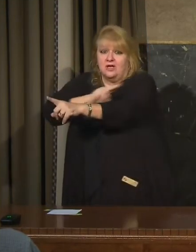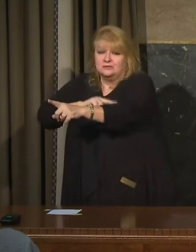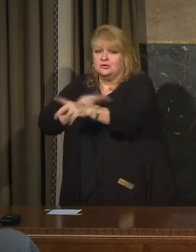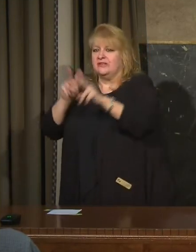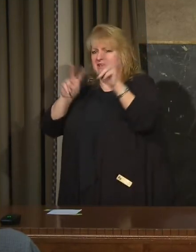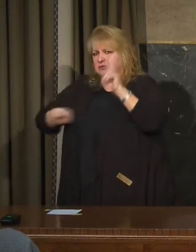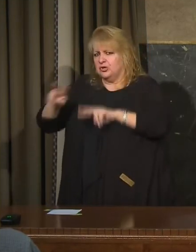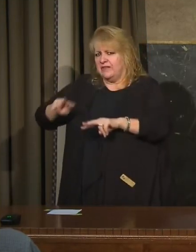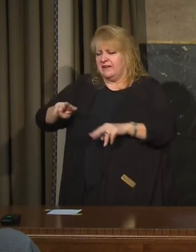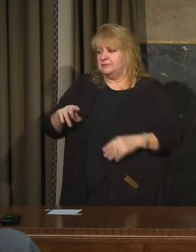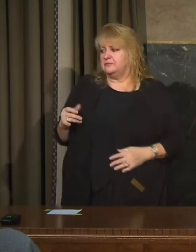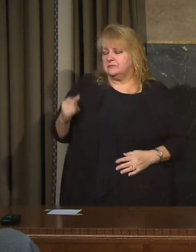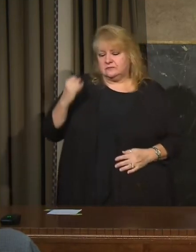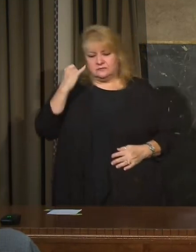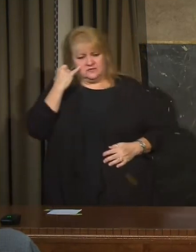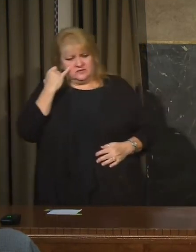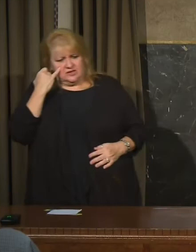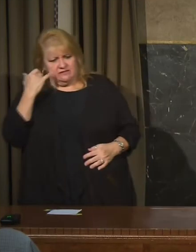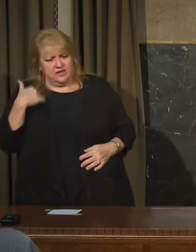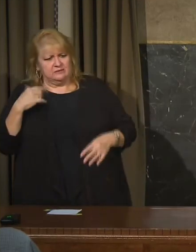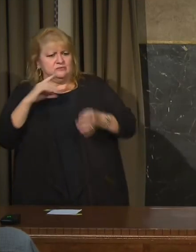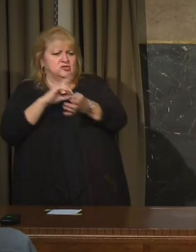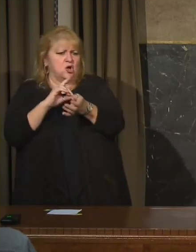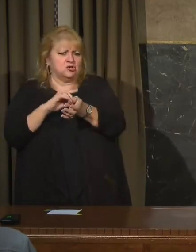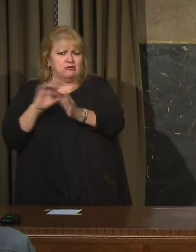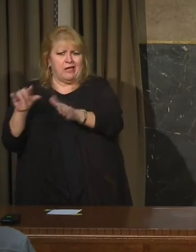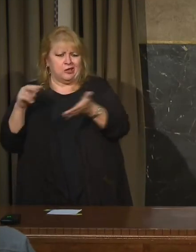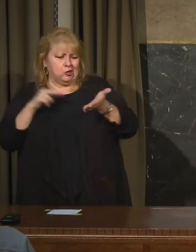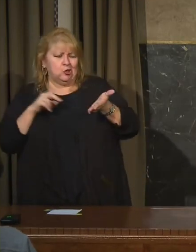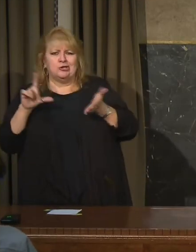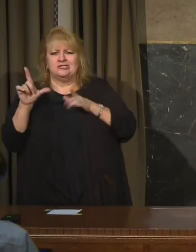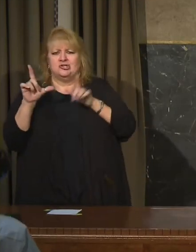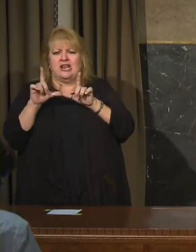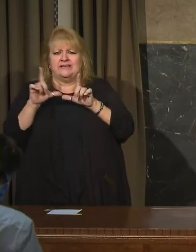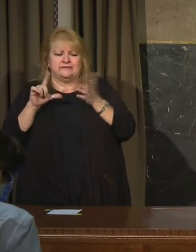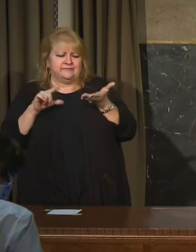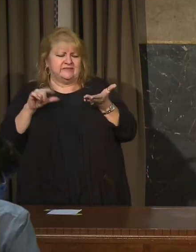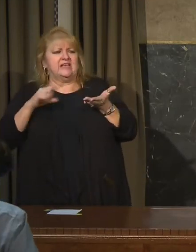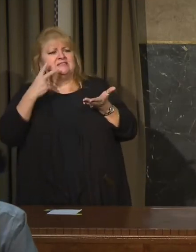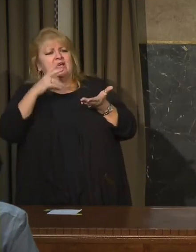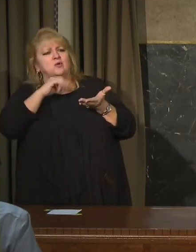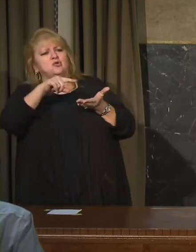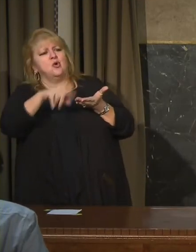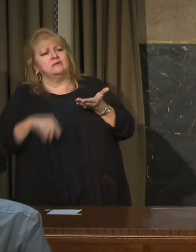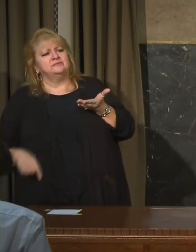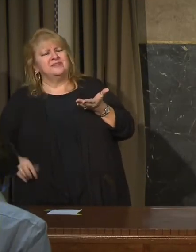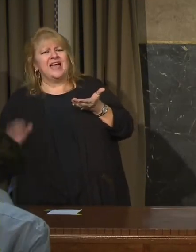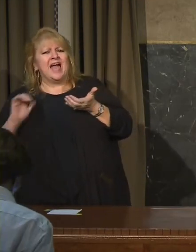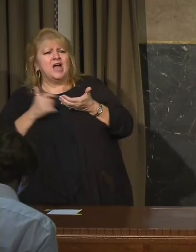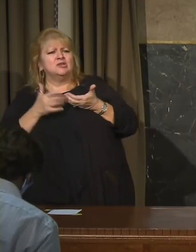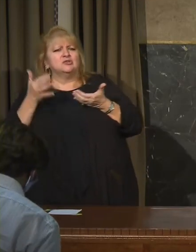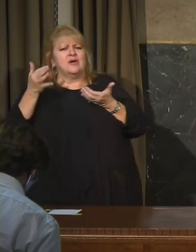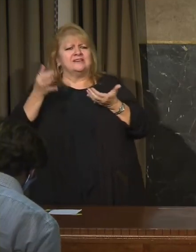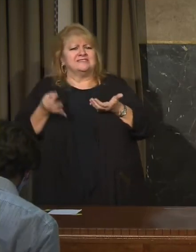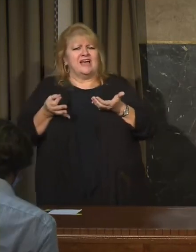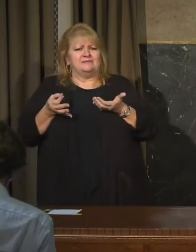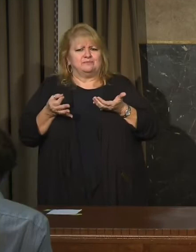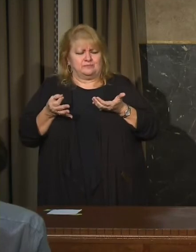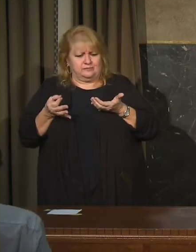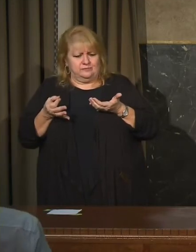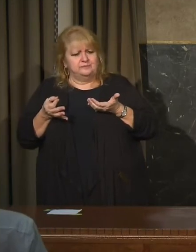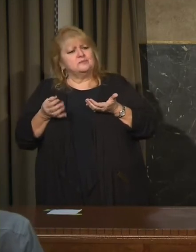though. Like, I can just check your driver's license and find out how old you are. I don't know how I decide to find out